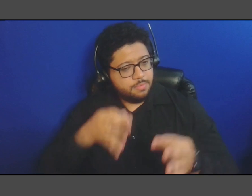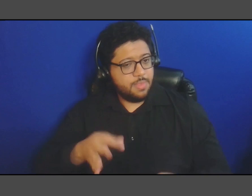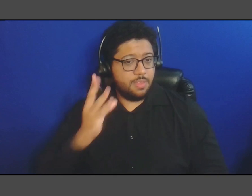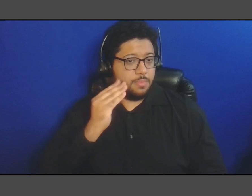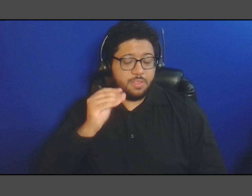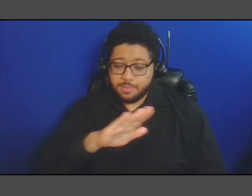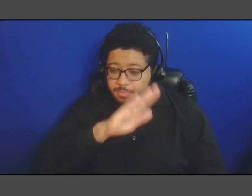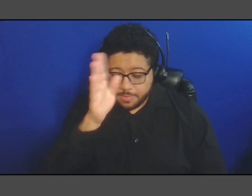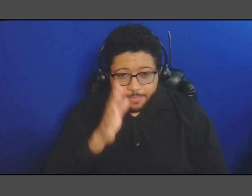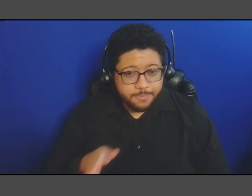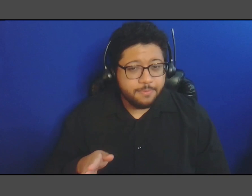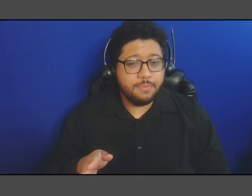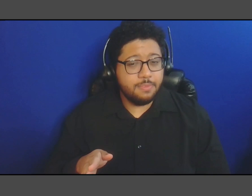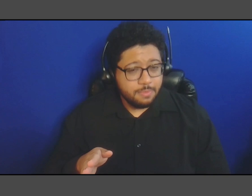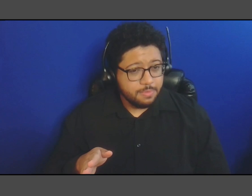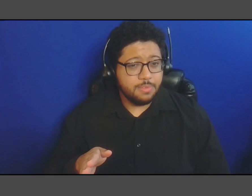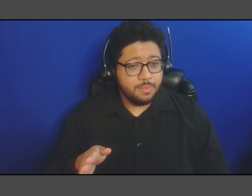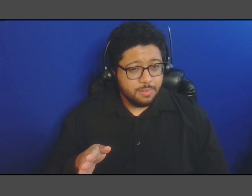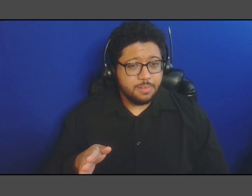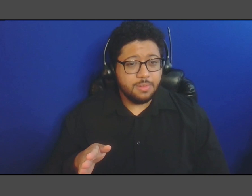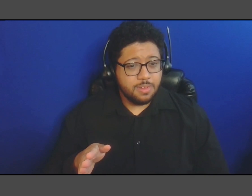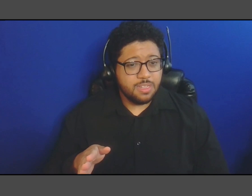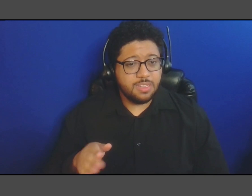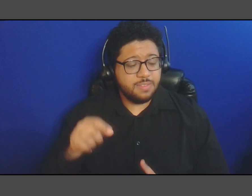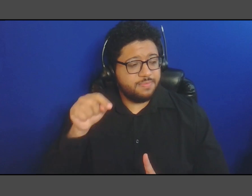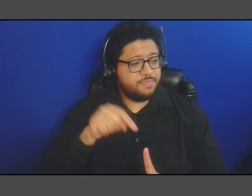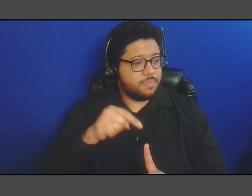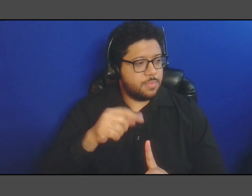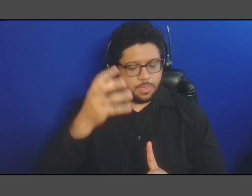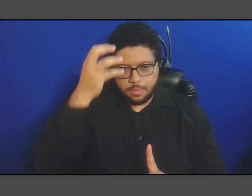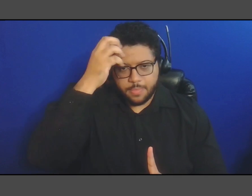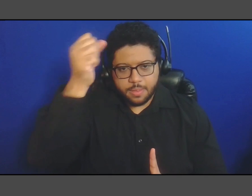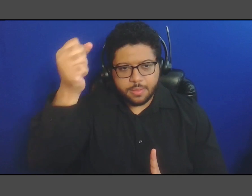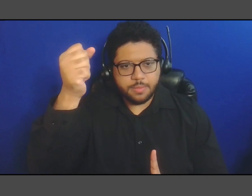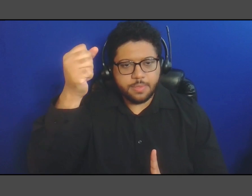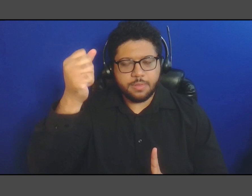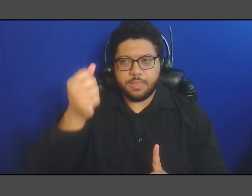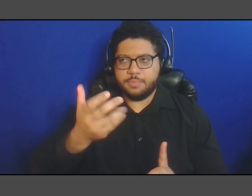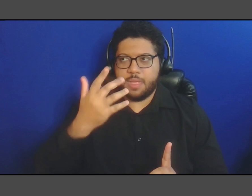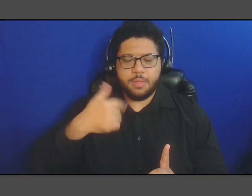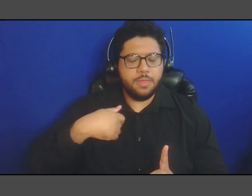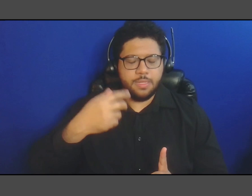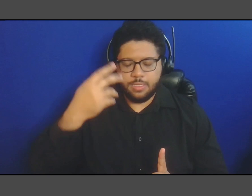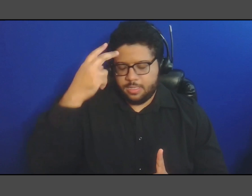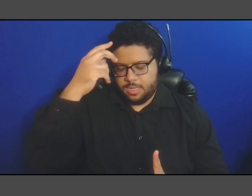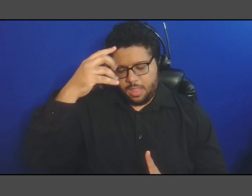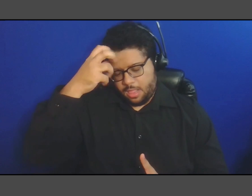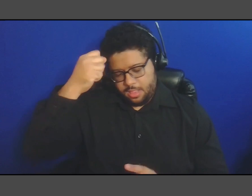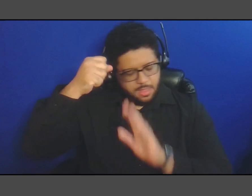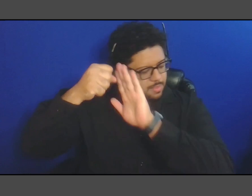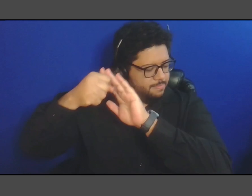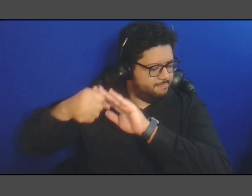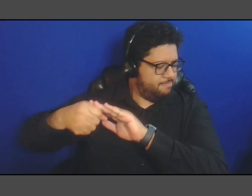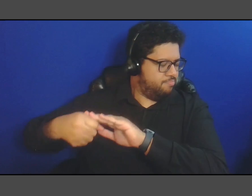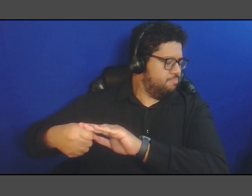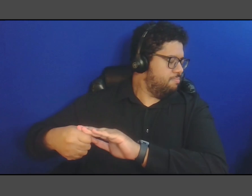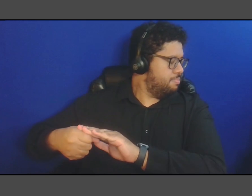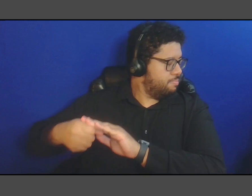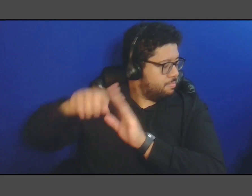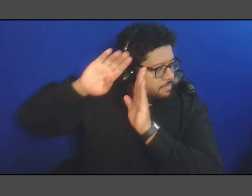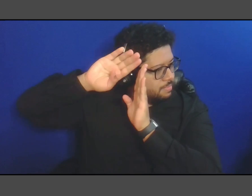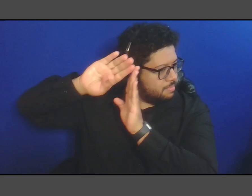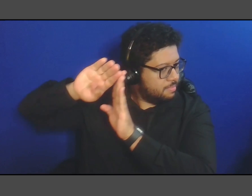These were memories that they perhaps had repressed for decades and decades. And I remember this woman standing